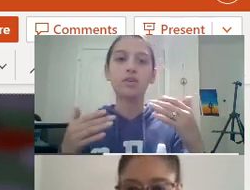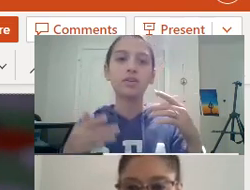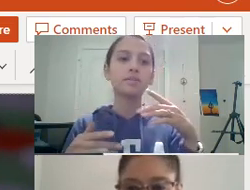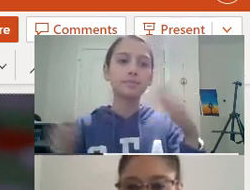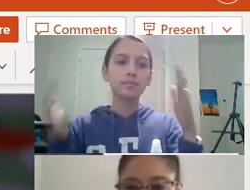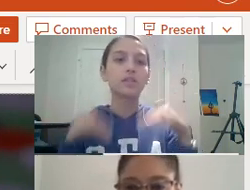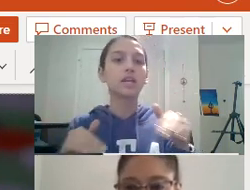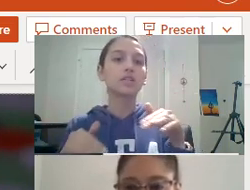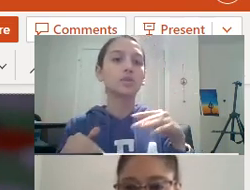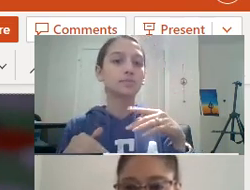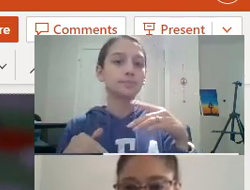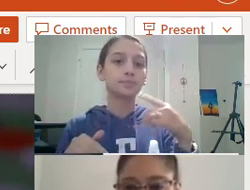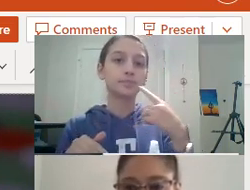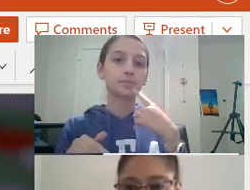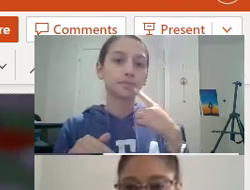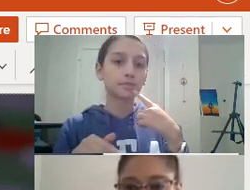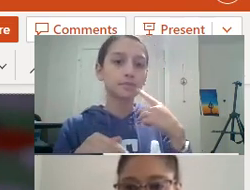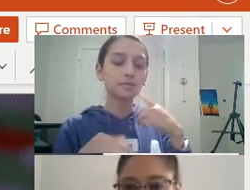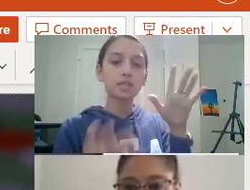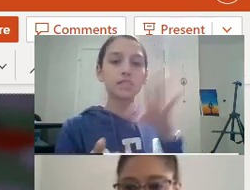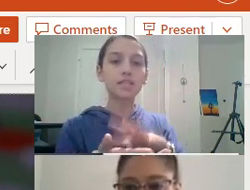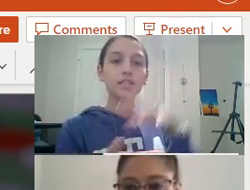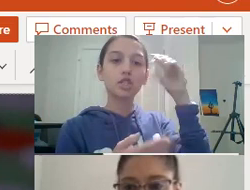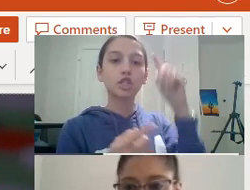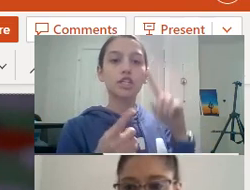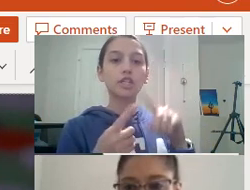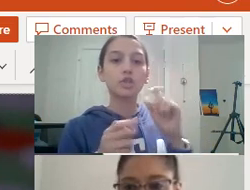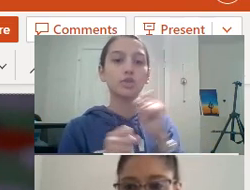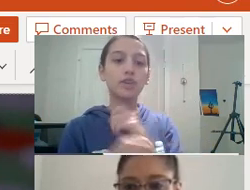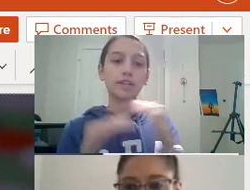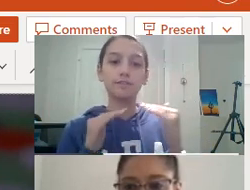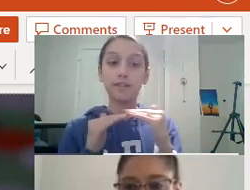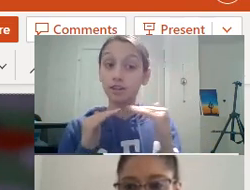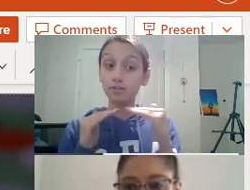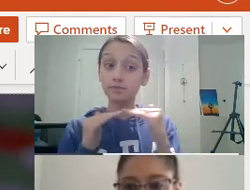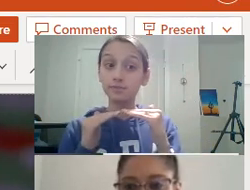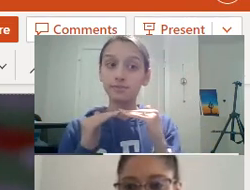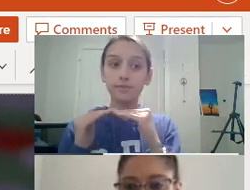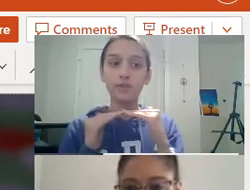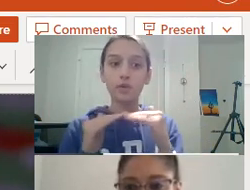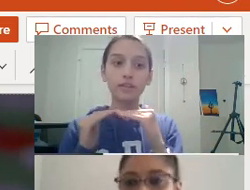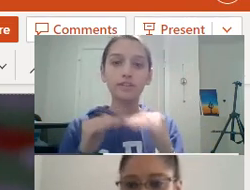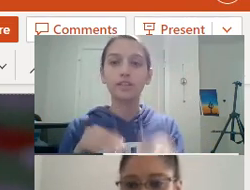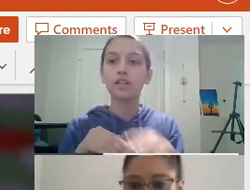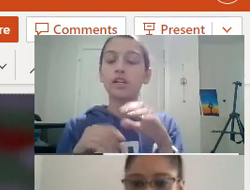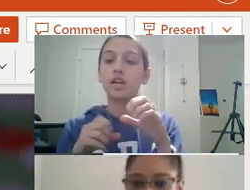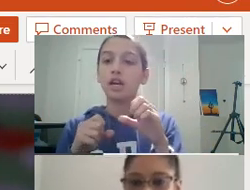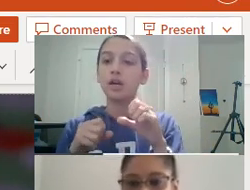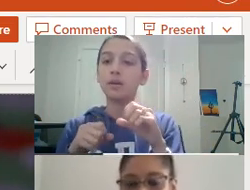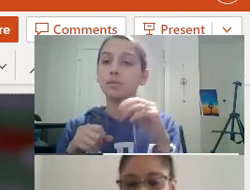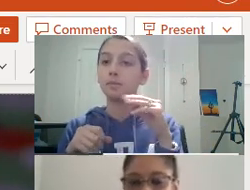So now this next one says learning to fight fair or fair.